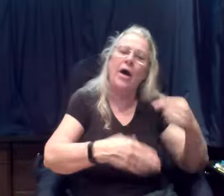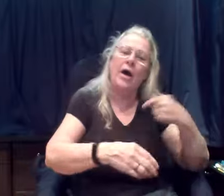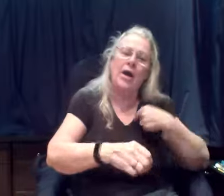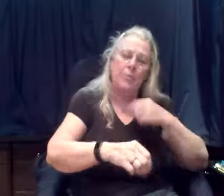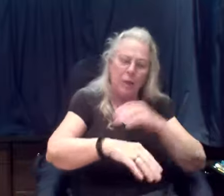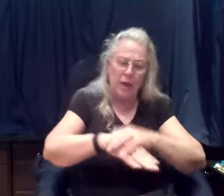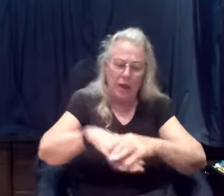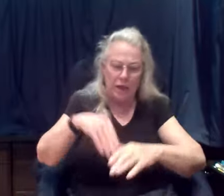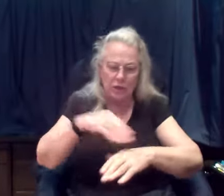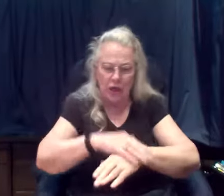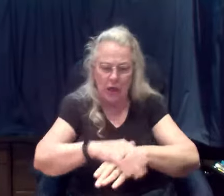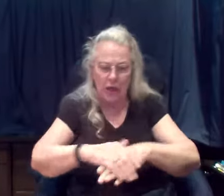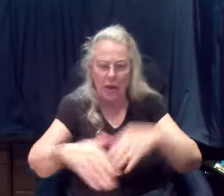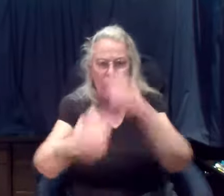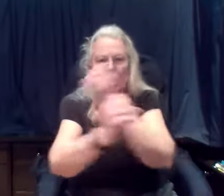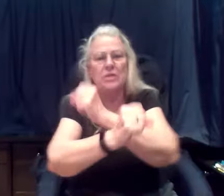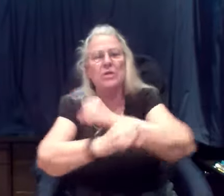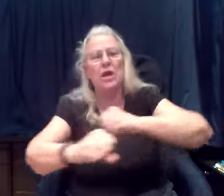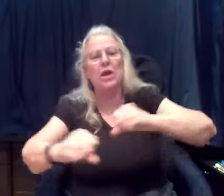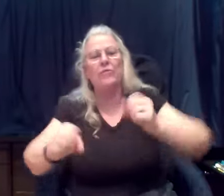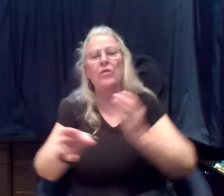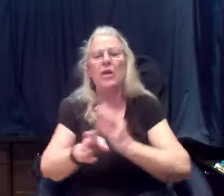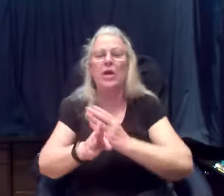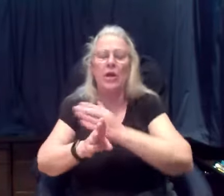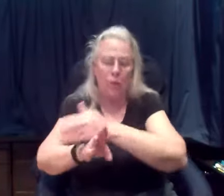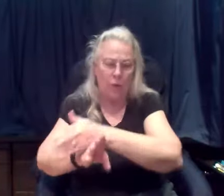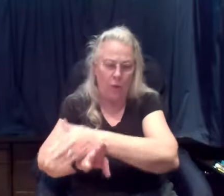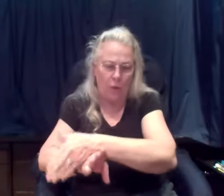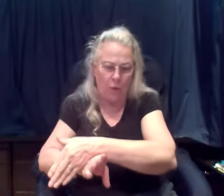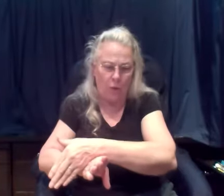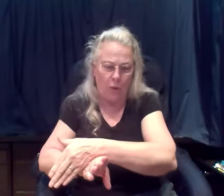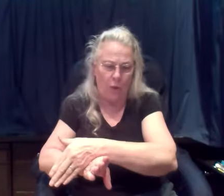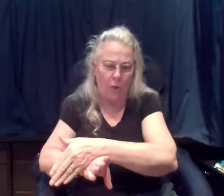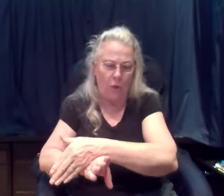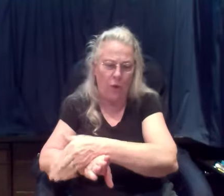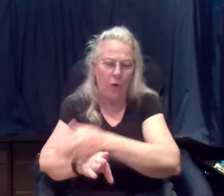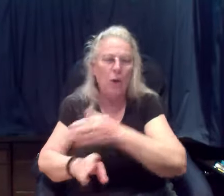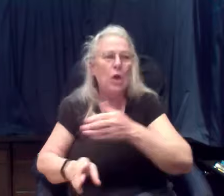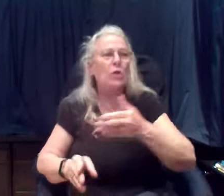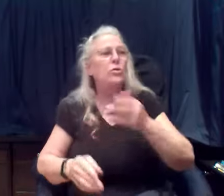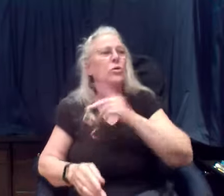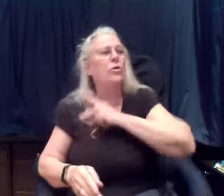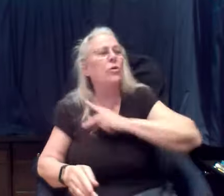Guide me gently, safely o'er to